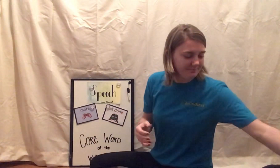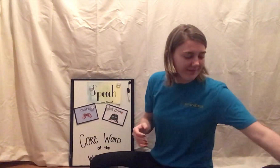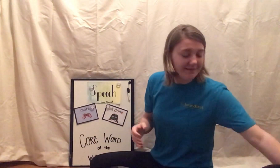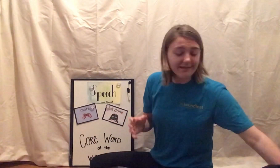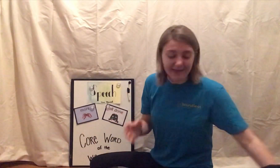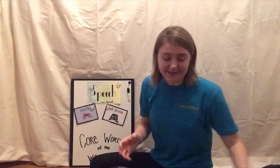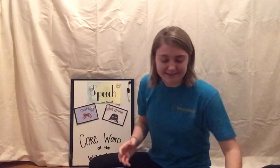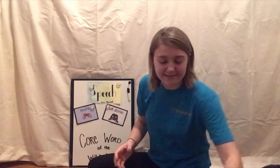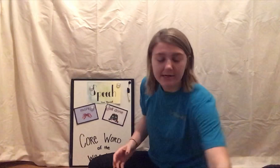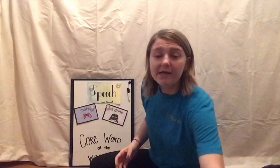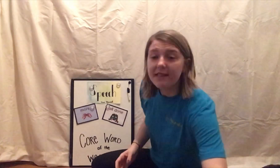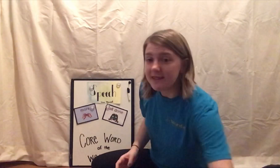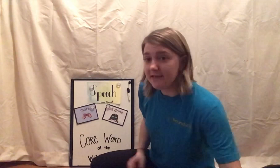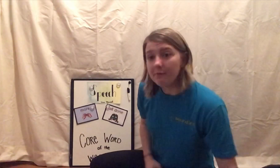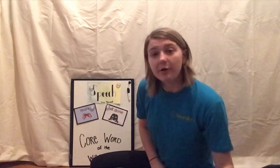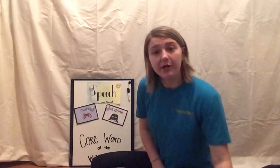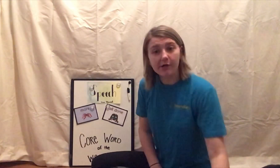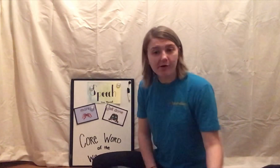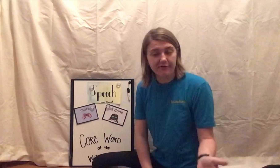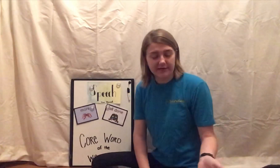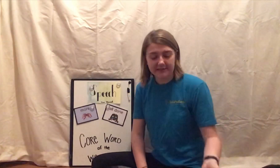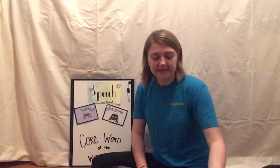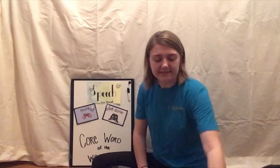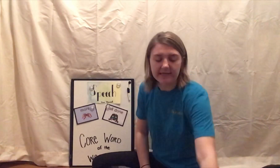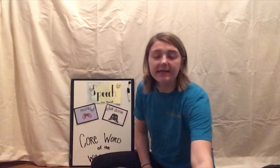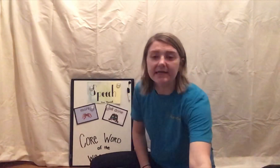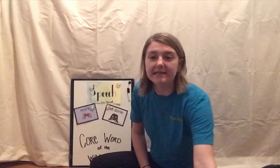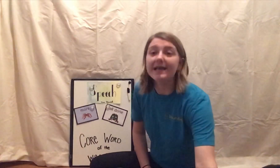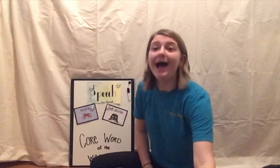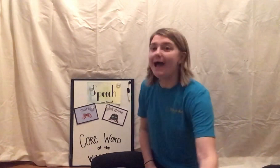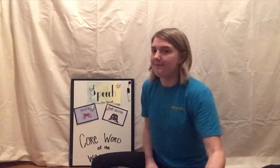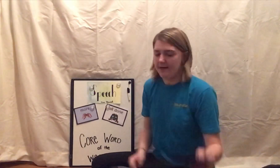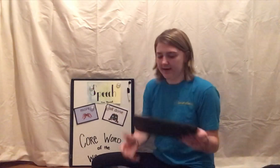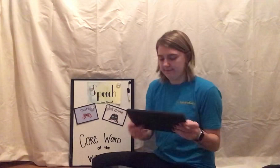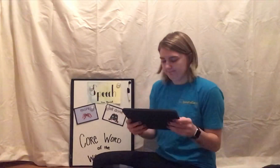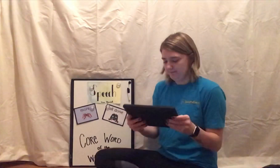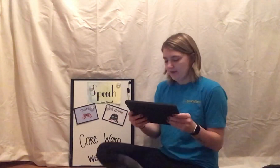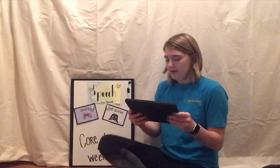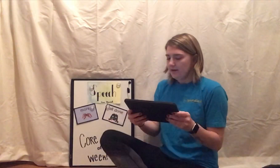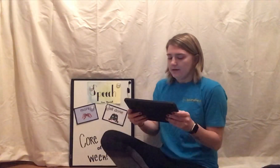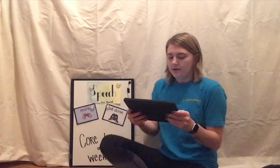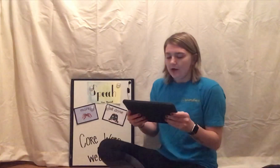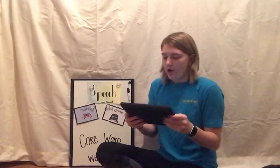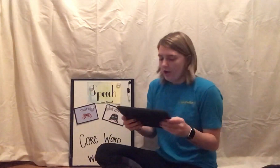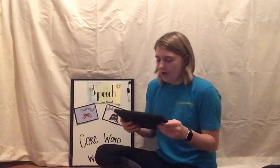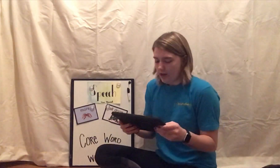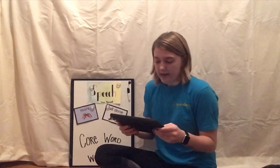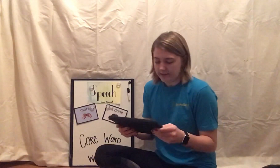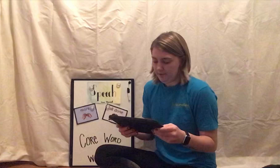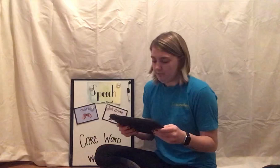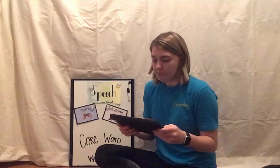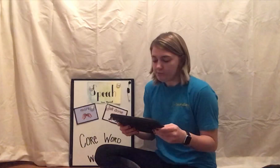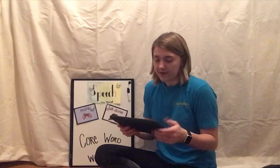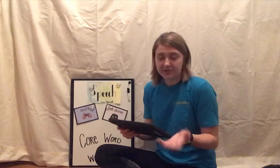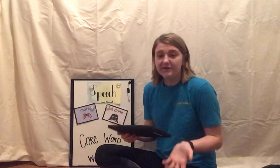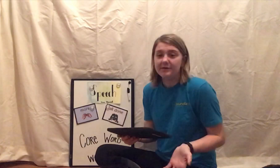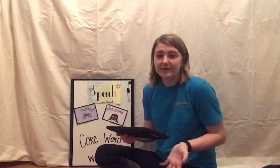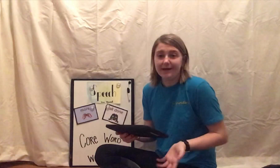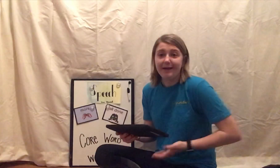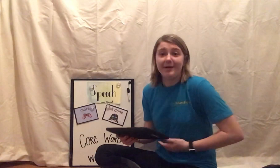The last thing that we're going to go over as an idea is iPad. I know watching videos on an iPad is